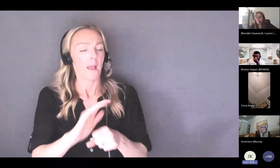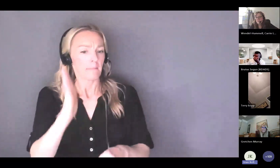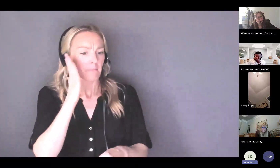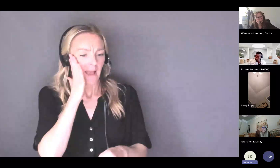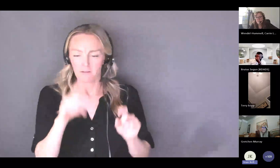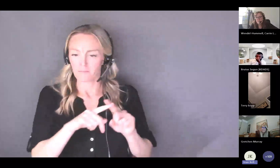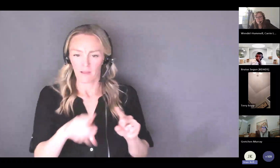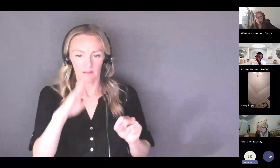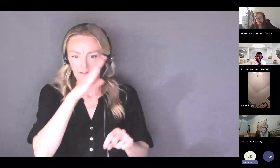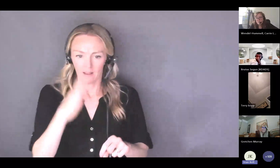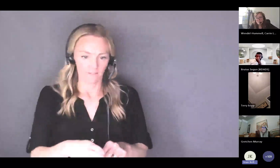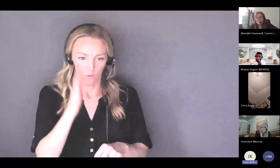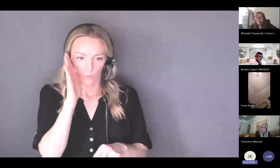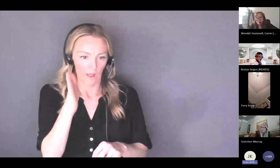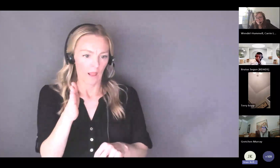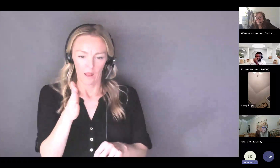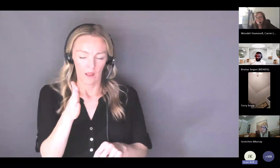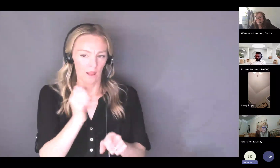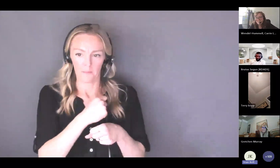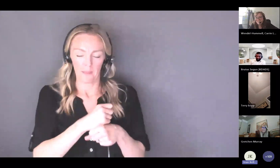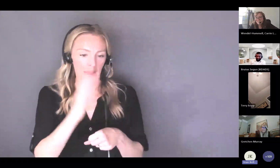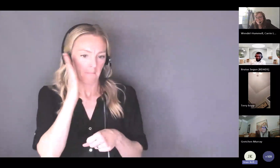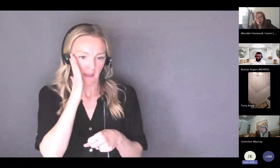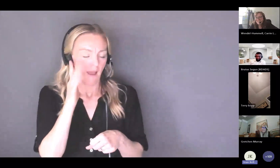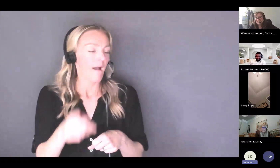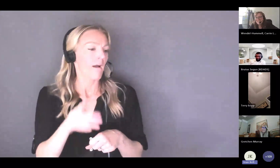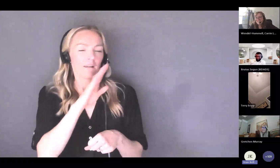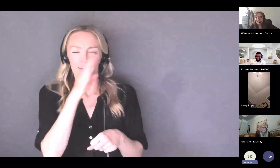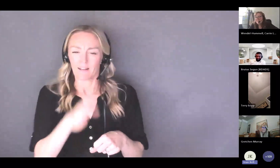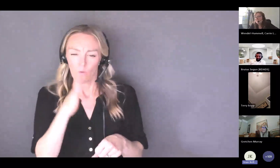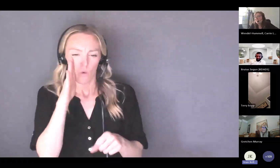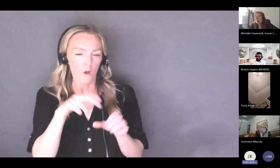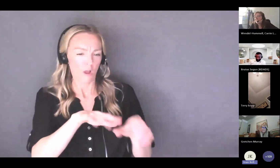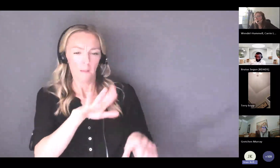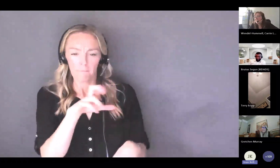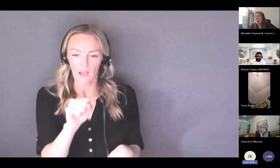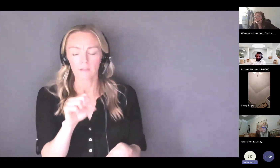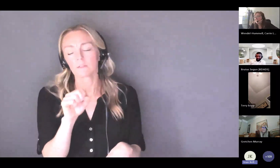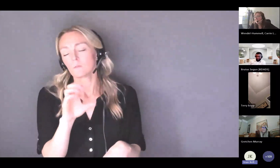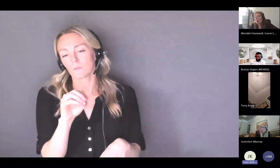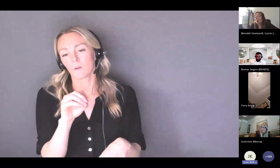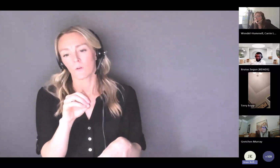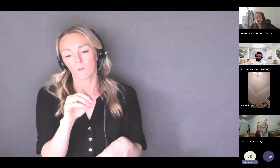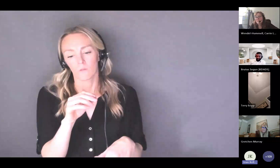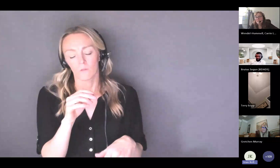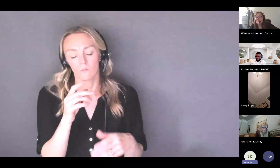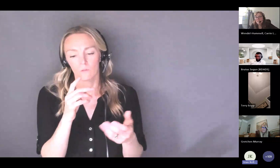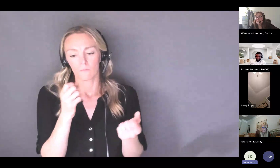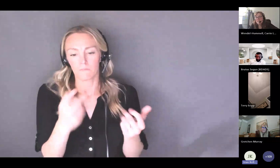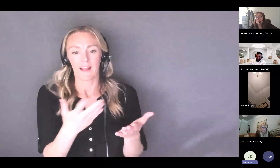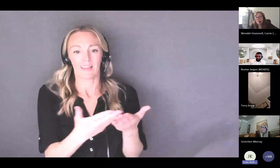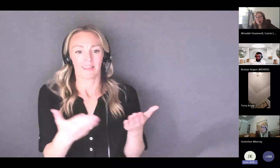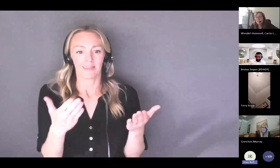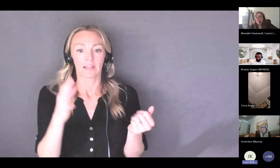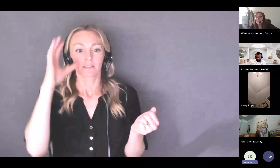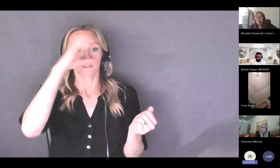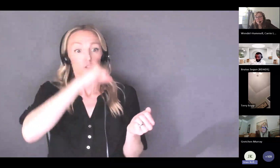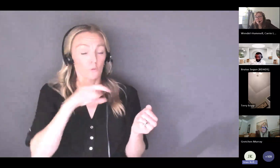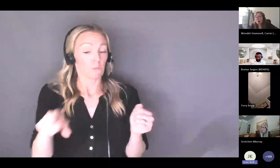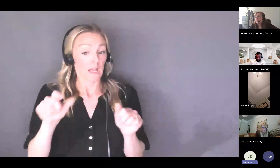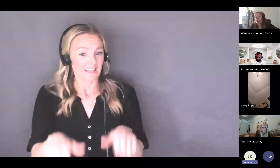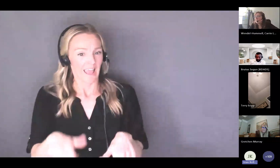will make a bed. He never will ride a bus. He never, there's just certain things that they presume because he was physically